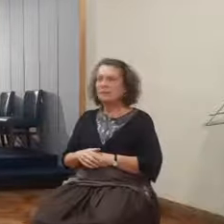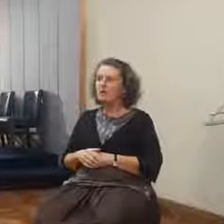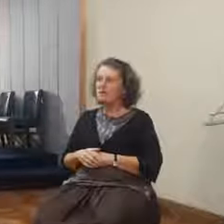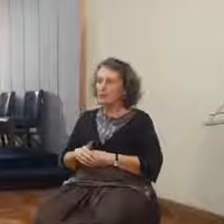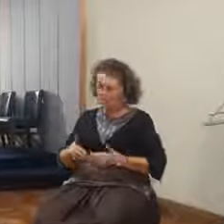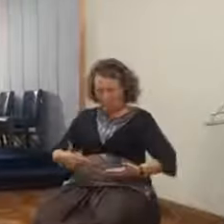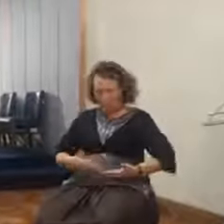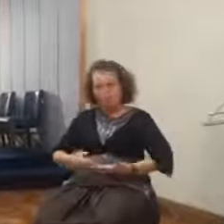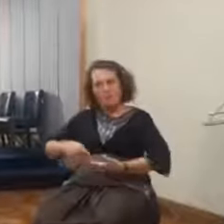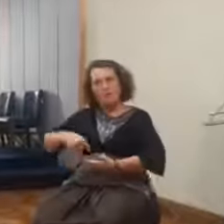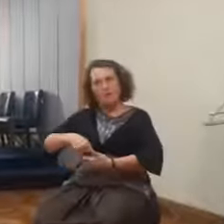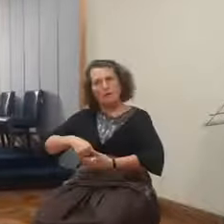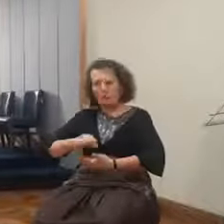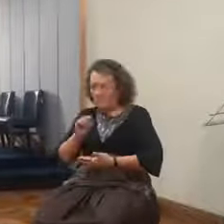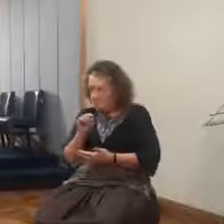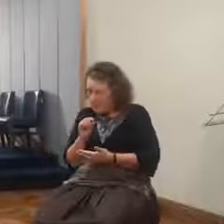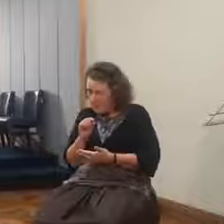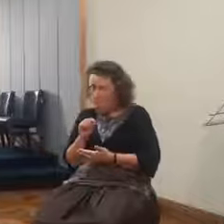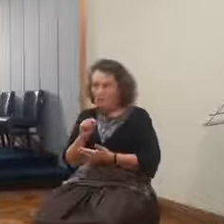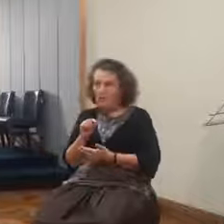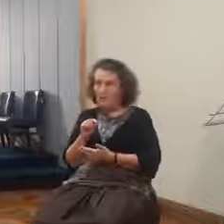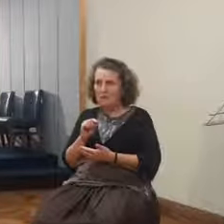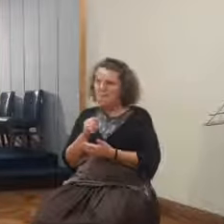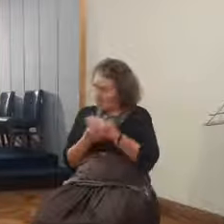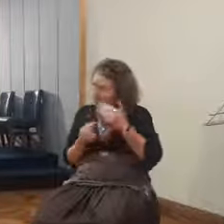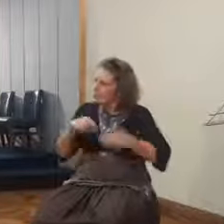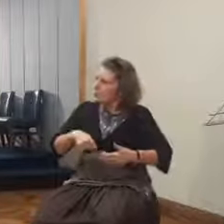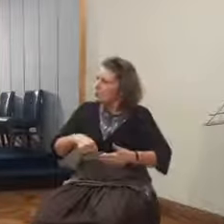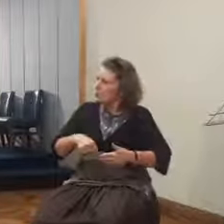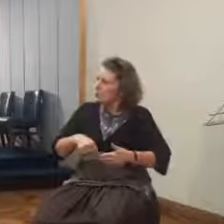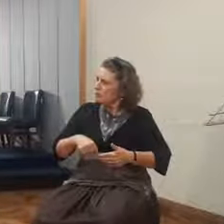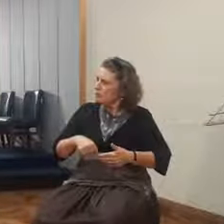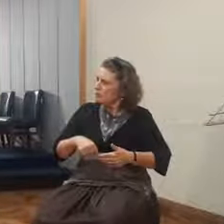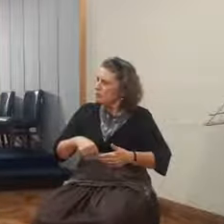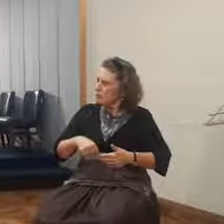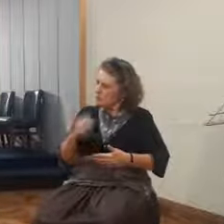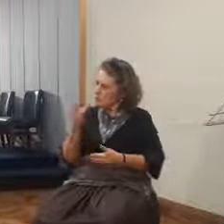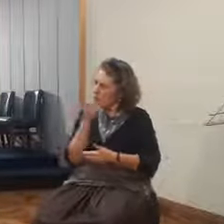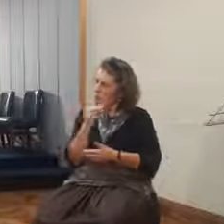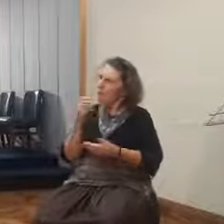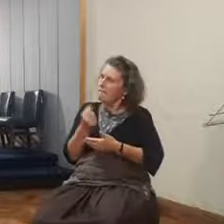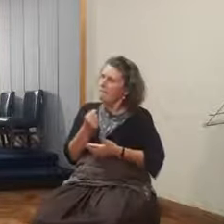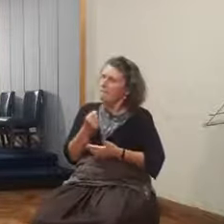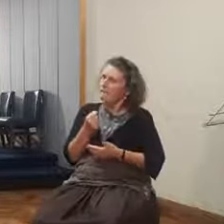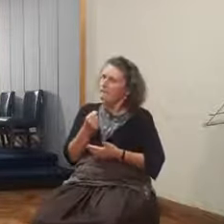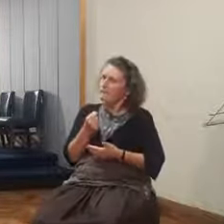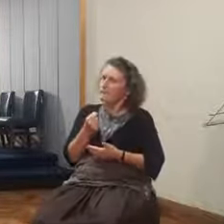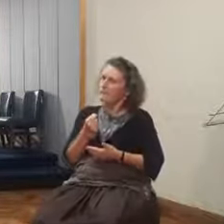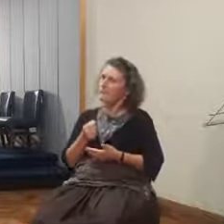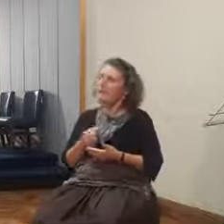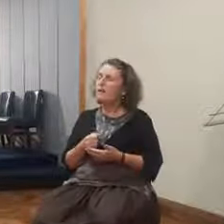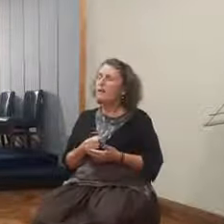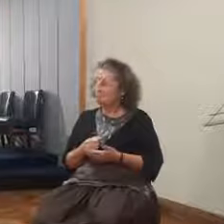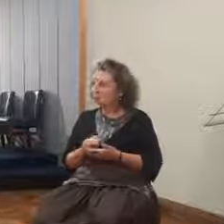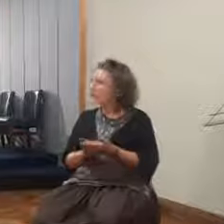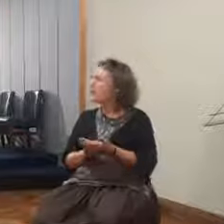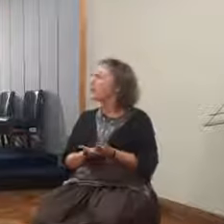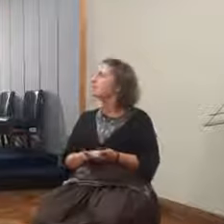individually. He considereth all their works. And verses 13, 14, 15, they tell